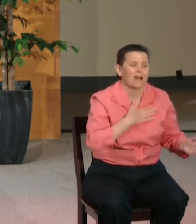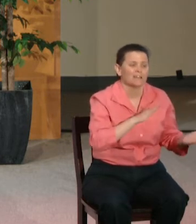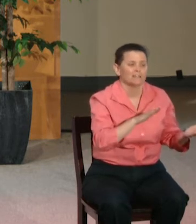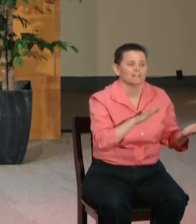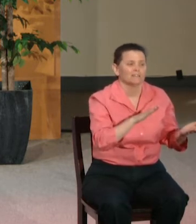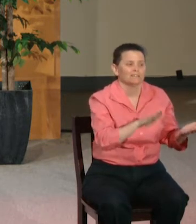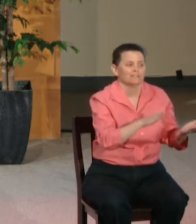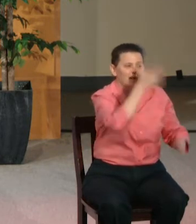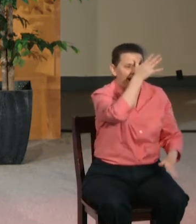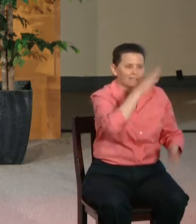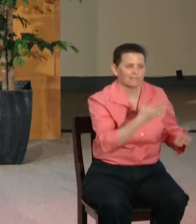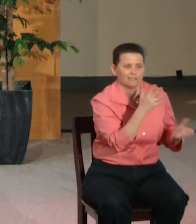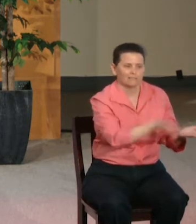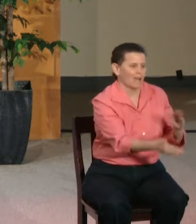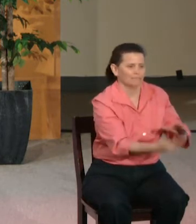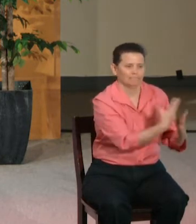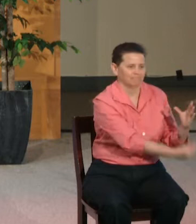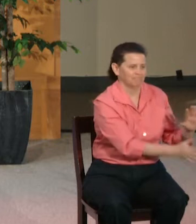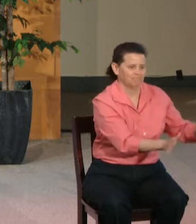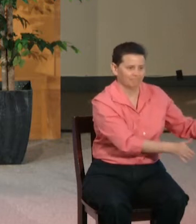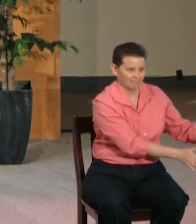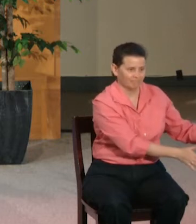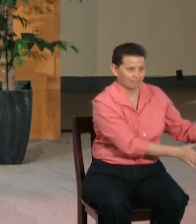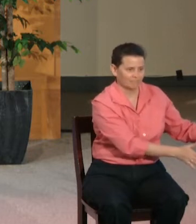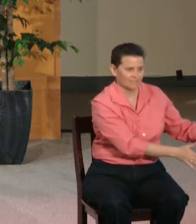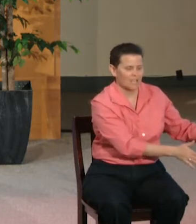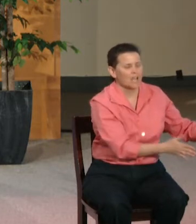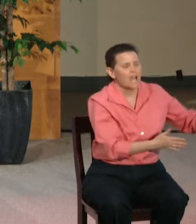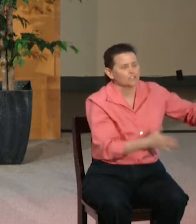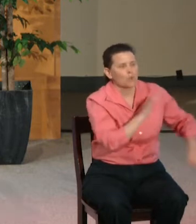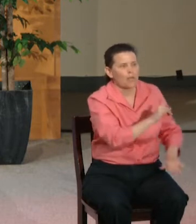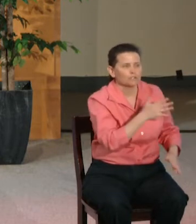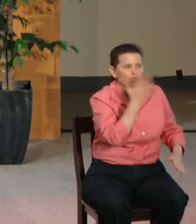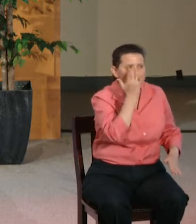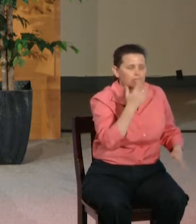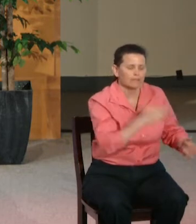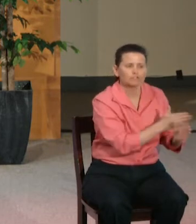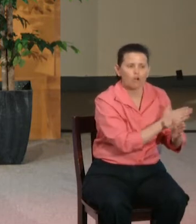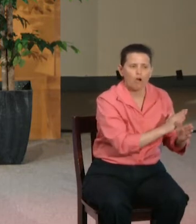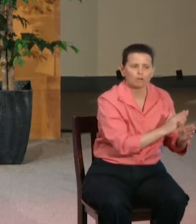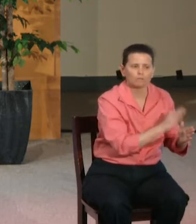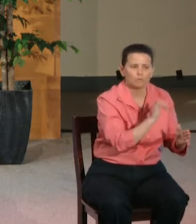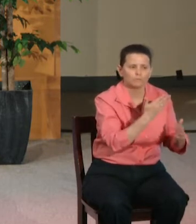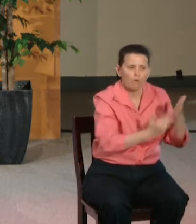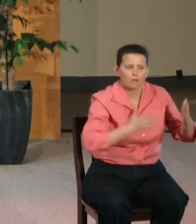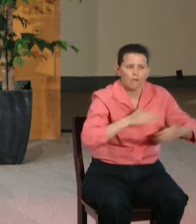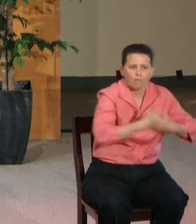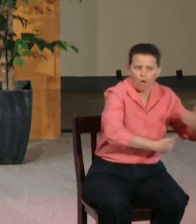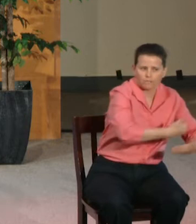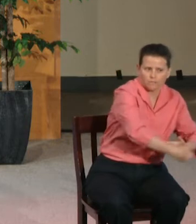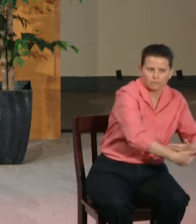cry here if I keep talking about it too long. But it was, it's an interesting thing when you're left with